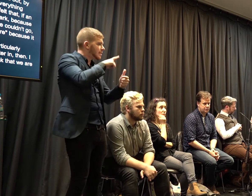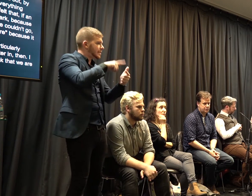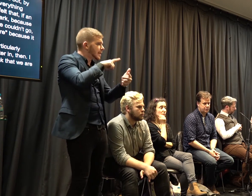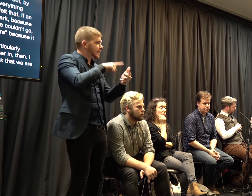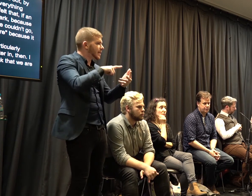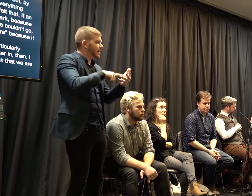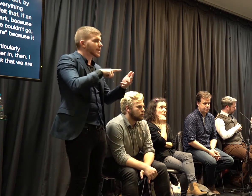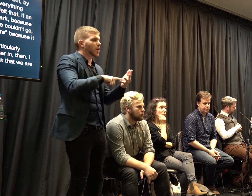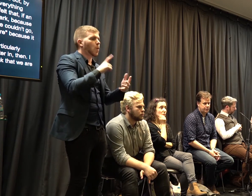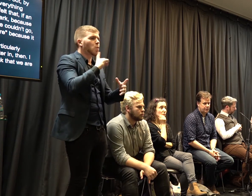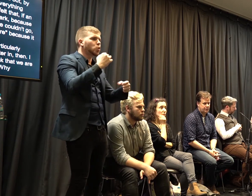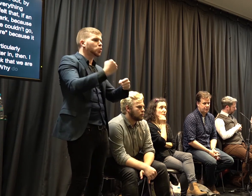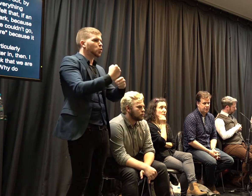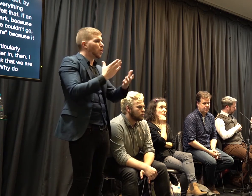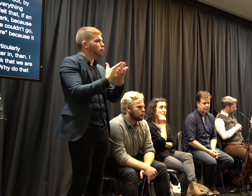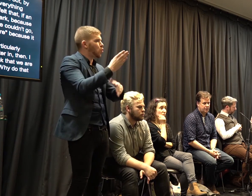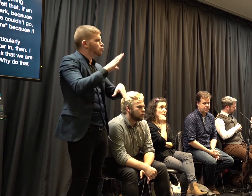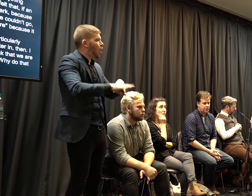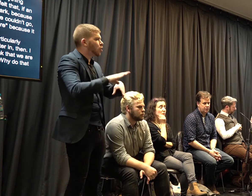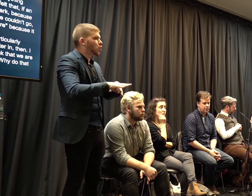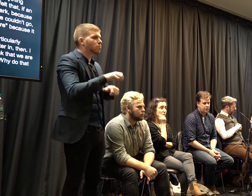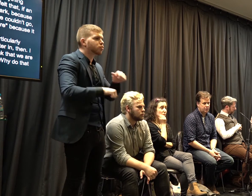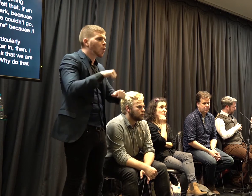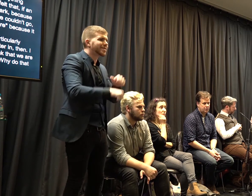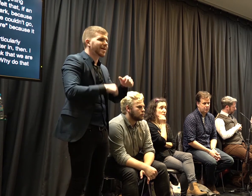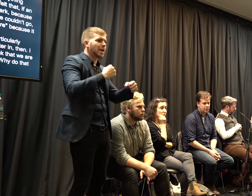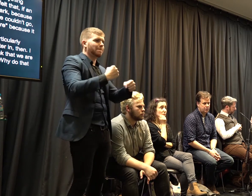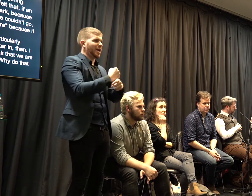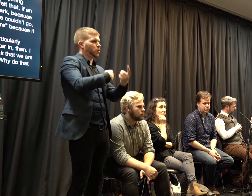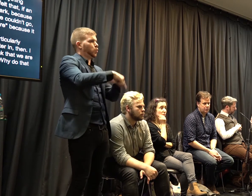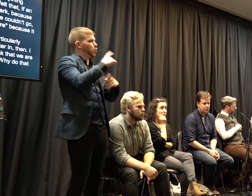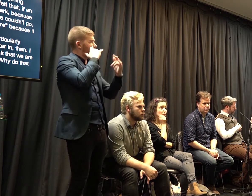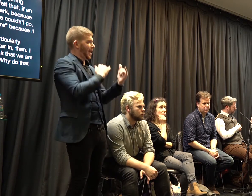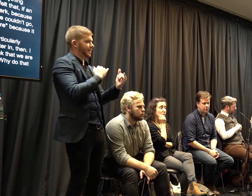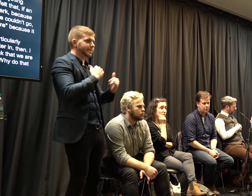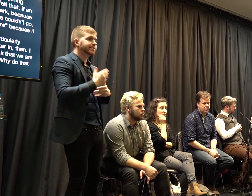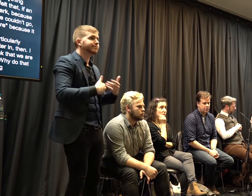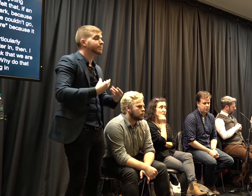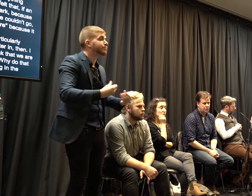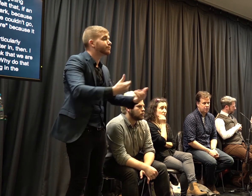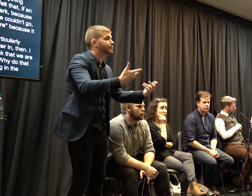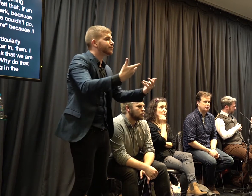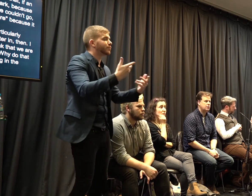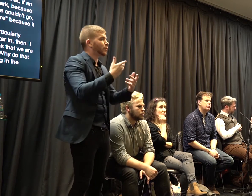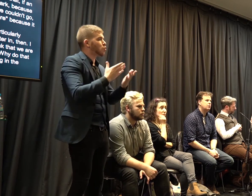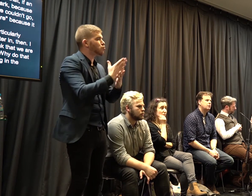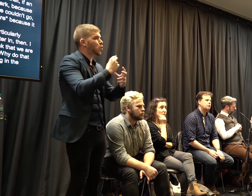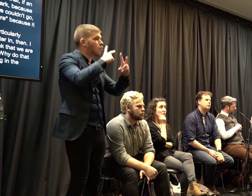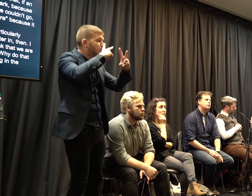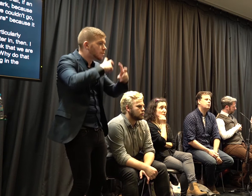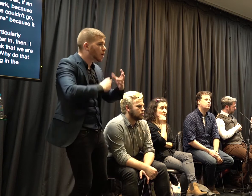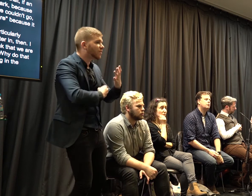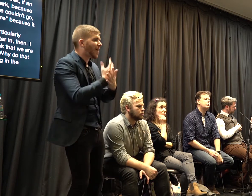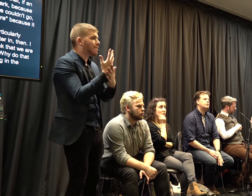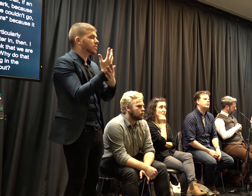what are you doing in the rehearsal process that makes you test that out in your research and development. Do you know that that's